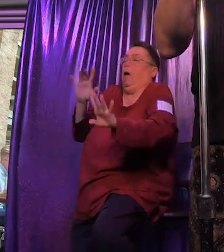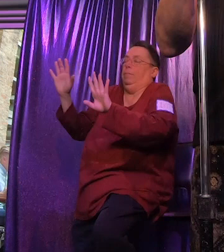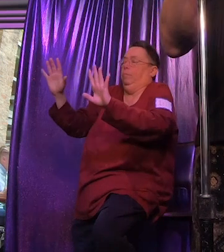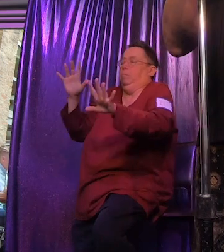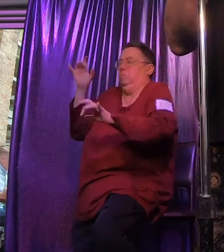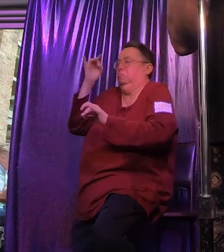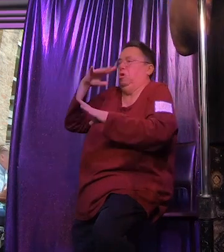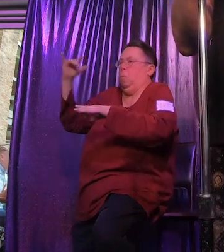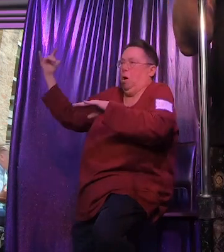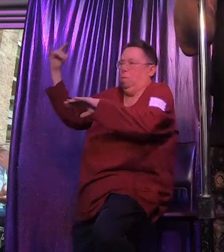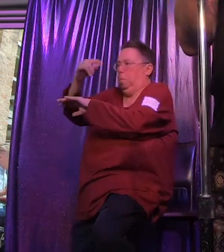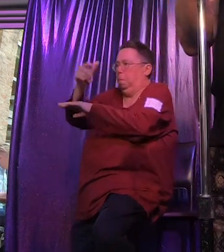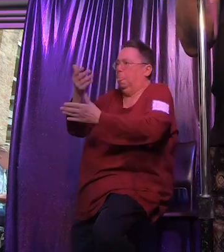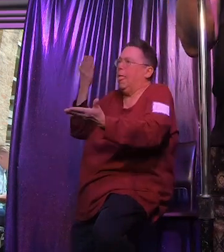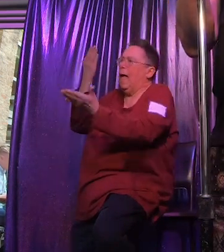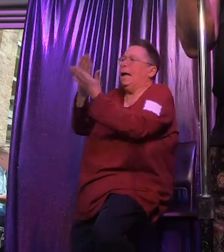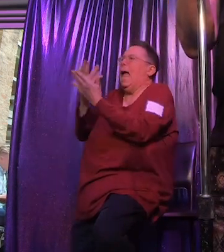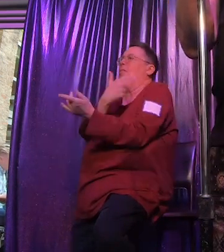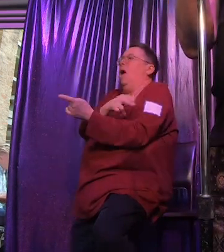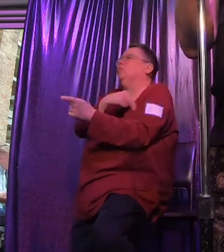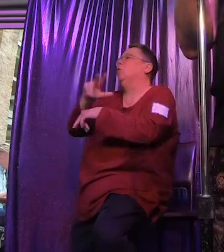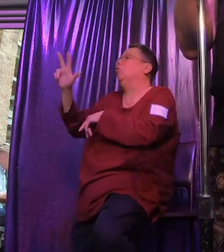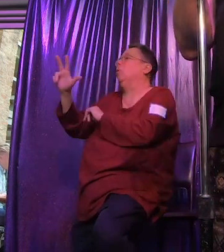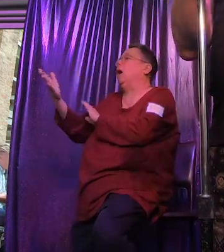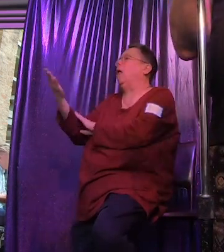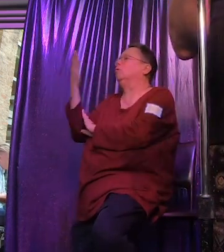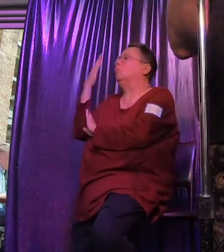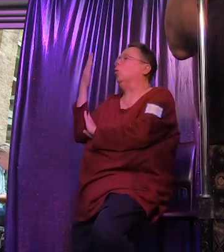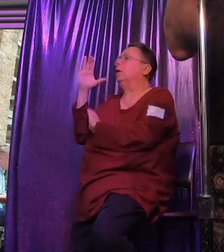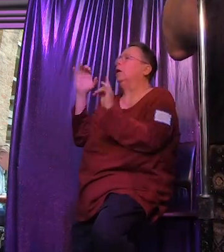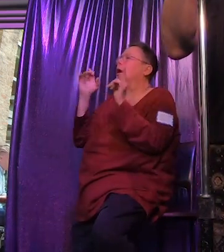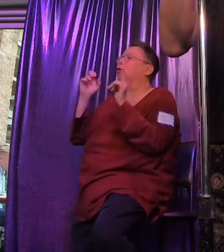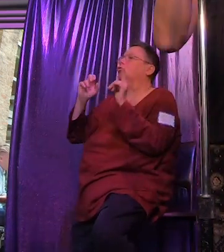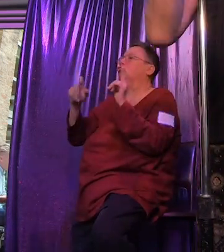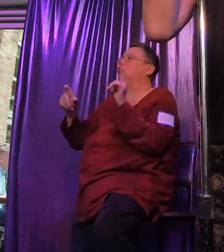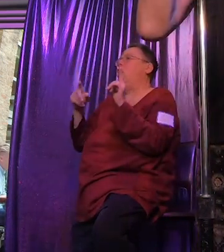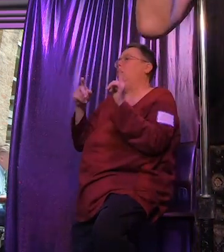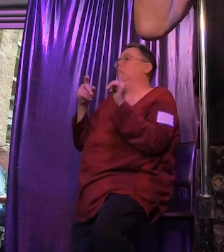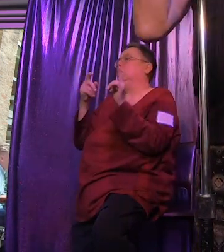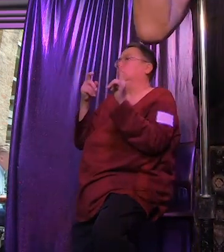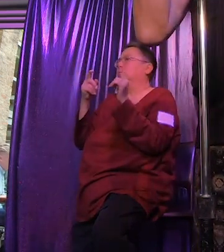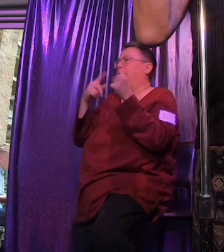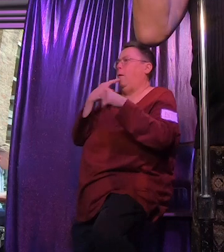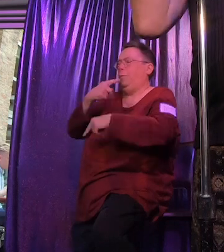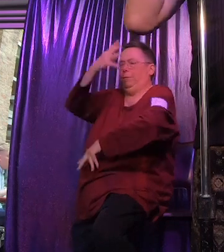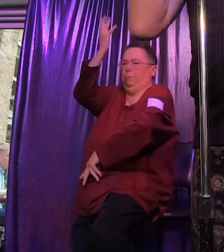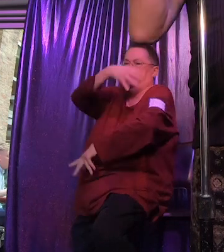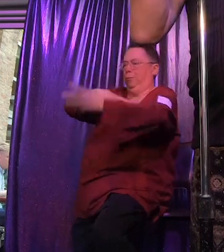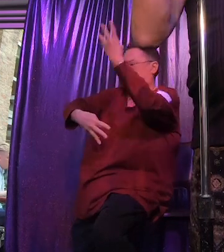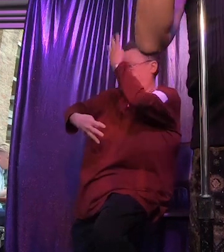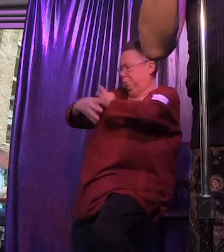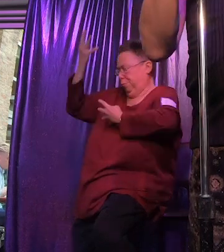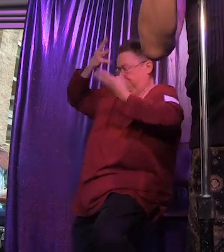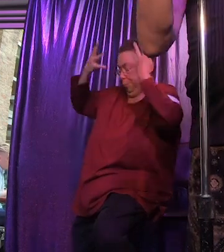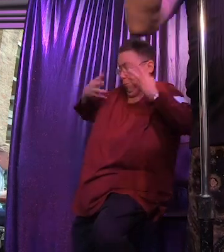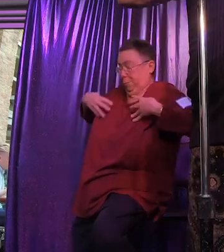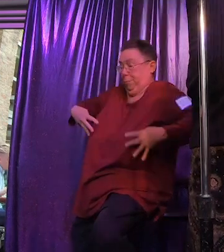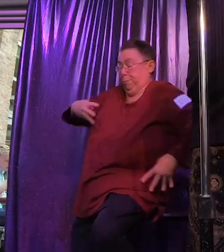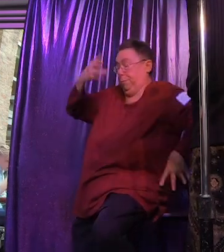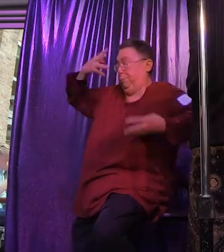it was terrible. I arrived at the hospital at 3 a.m. to find him with about 13 hoses and machines